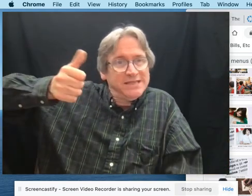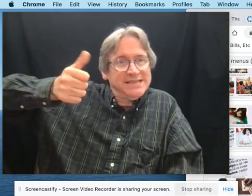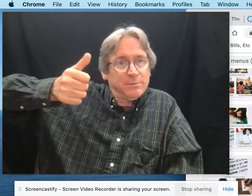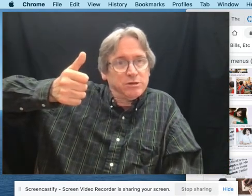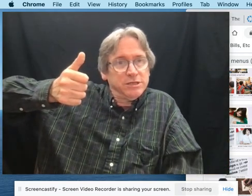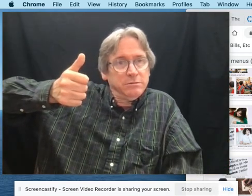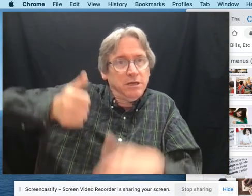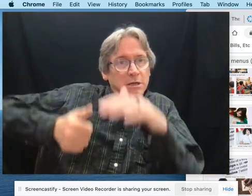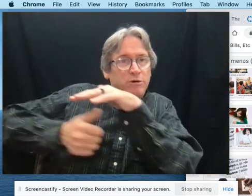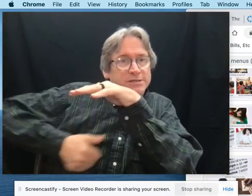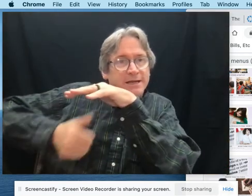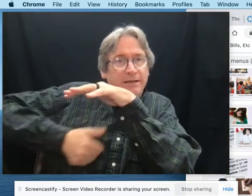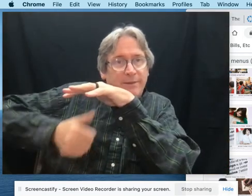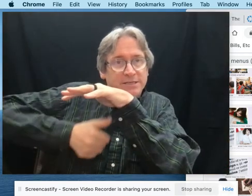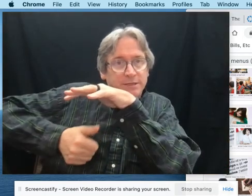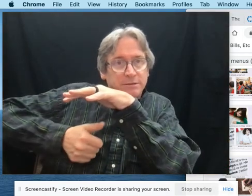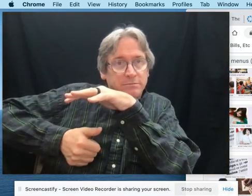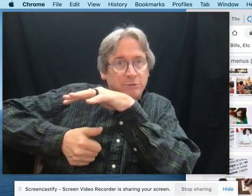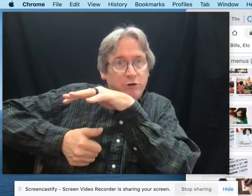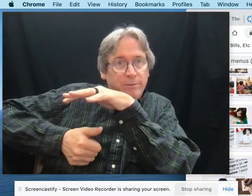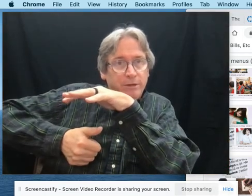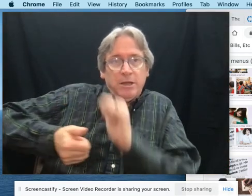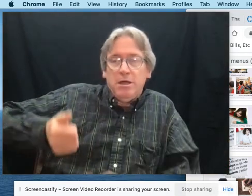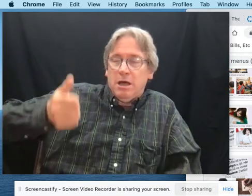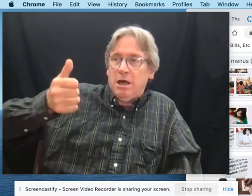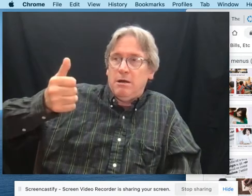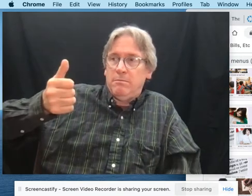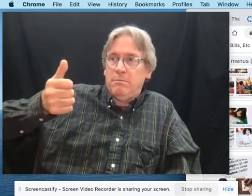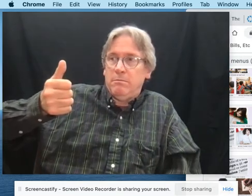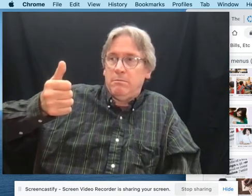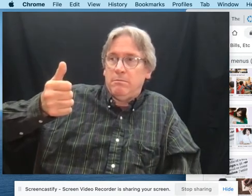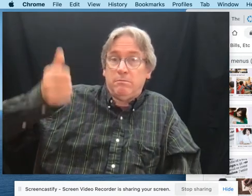we've used this as a person in the basement. Creepy.